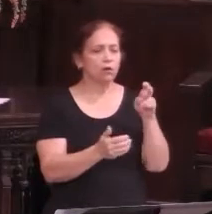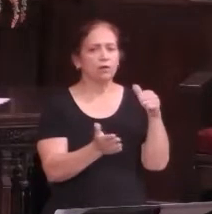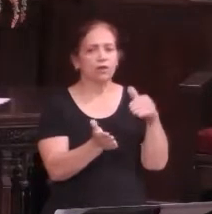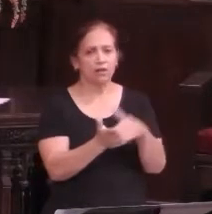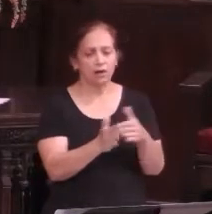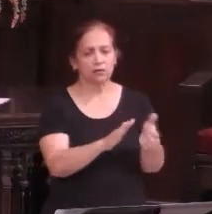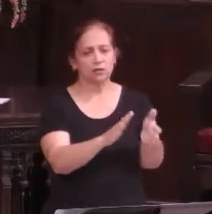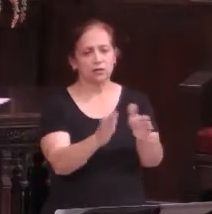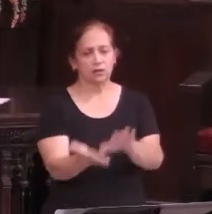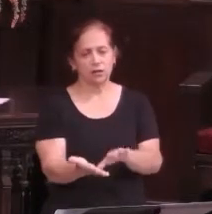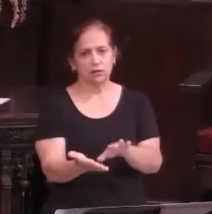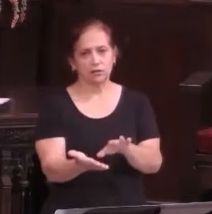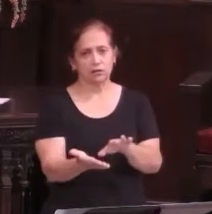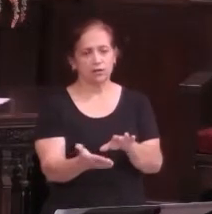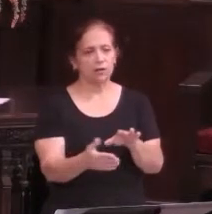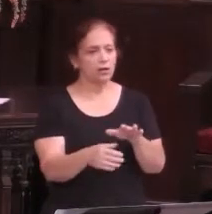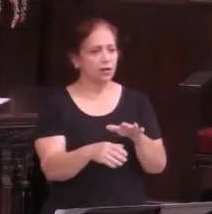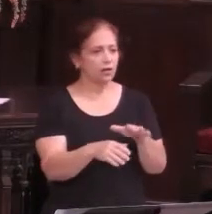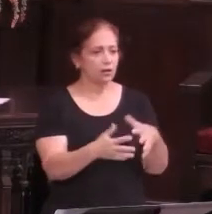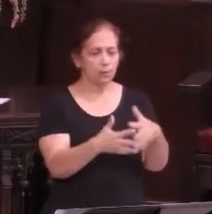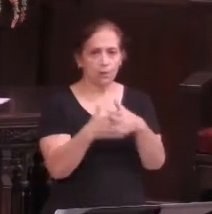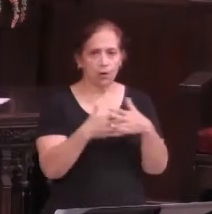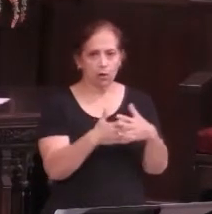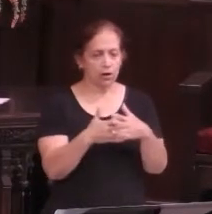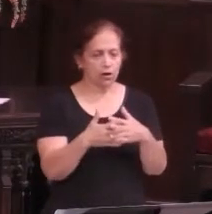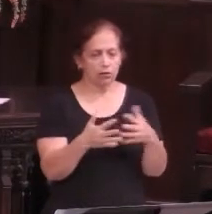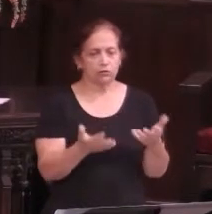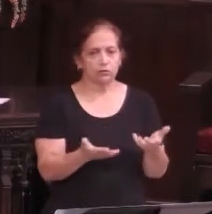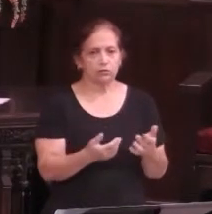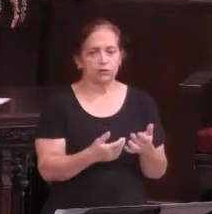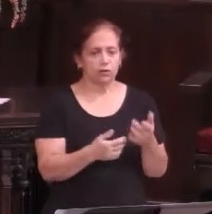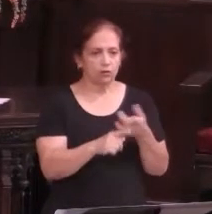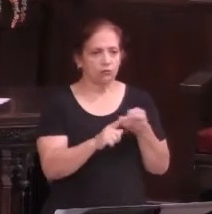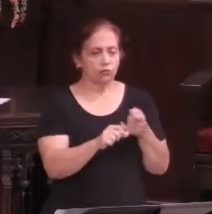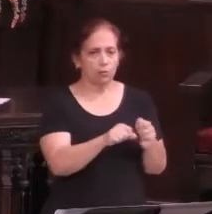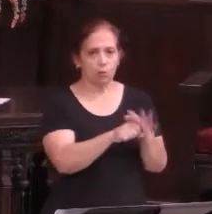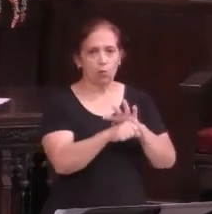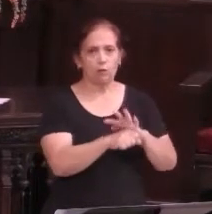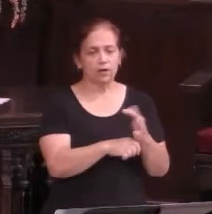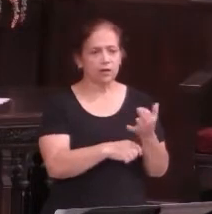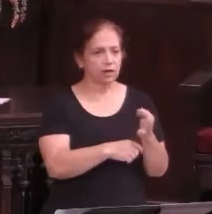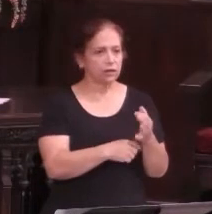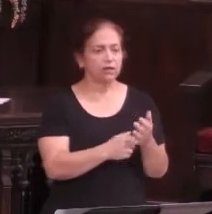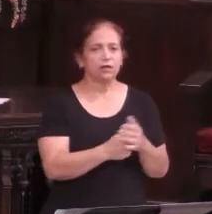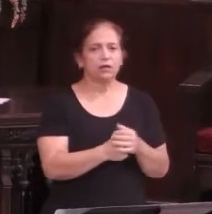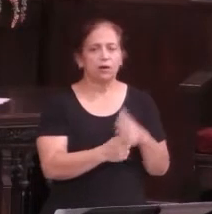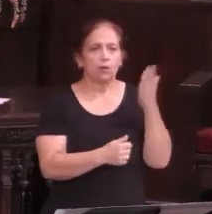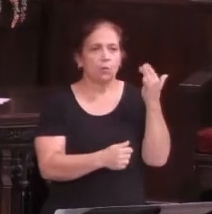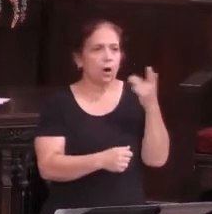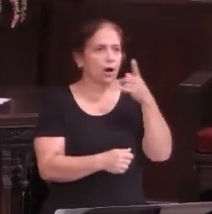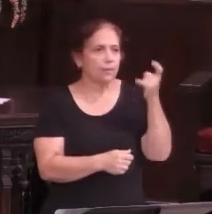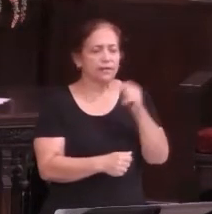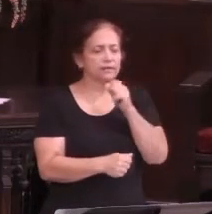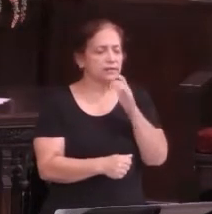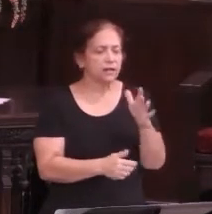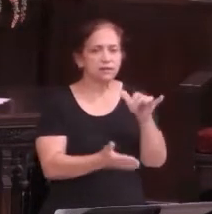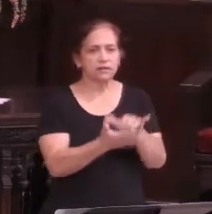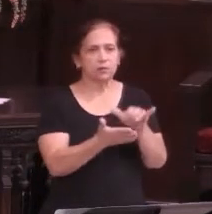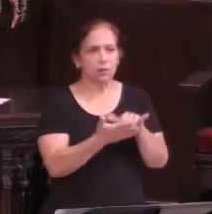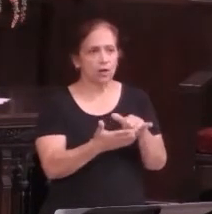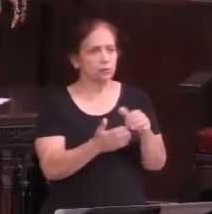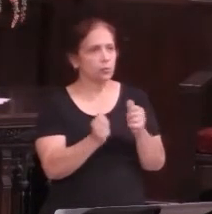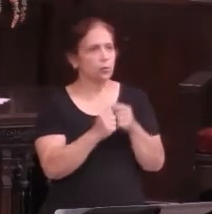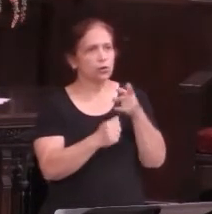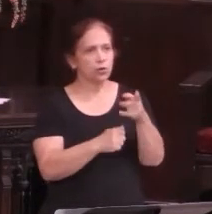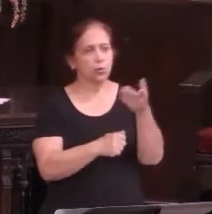200,000 deaths in our nation alone from COVID-19, because nothing is impossible with